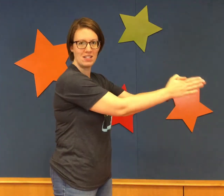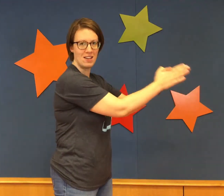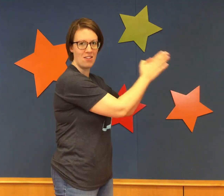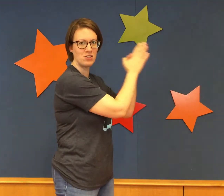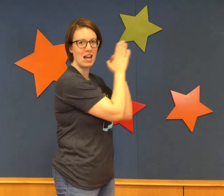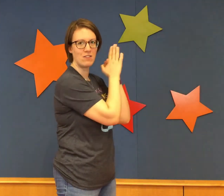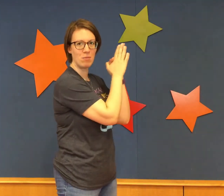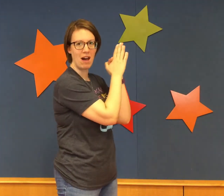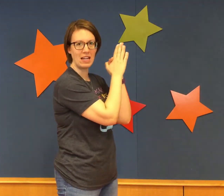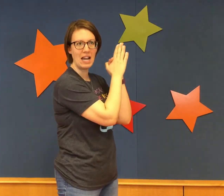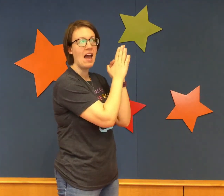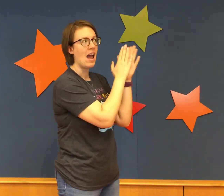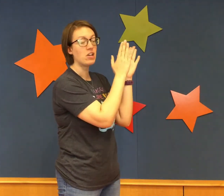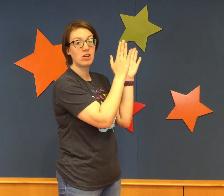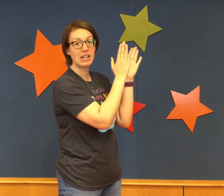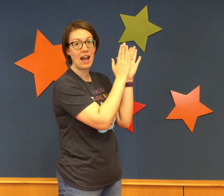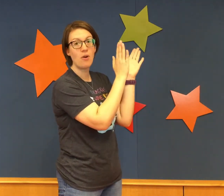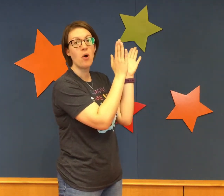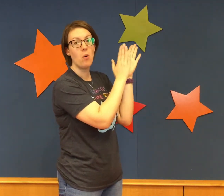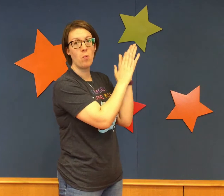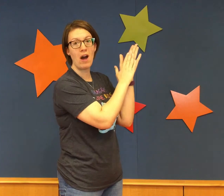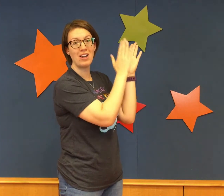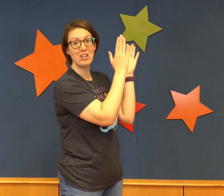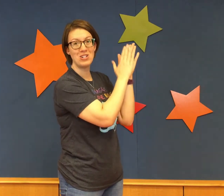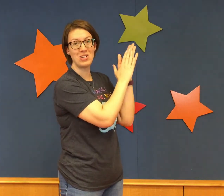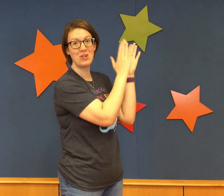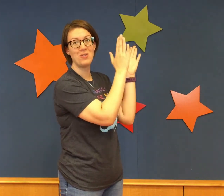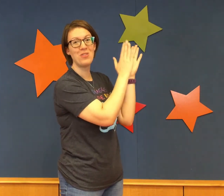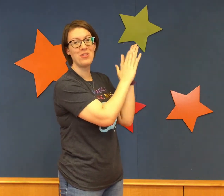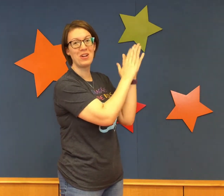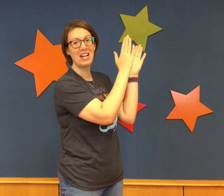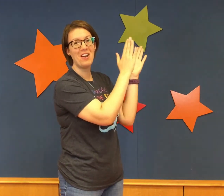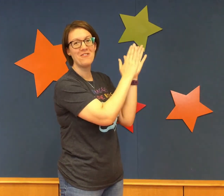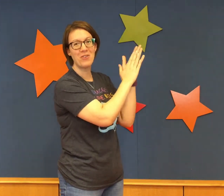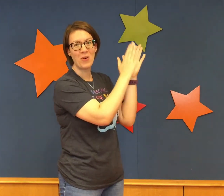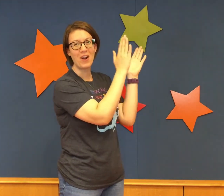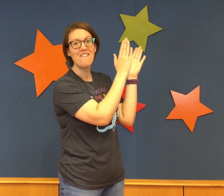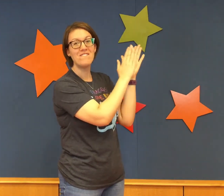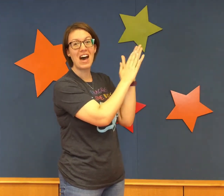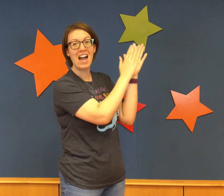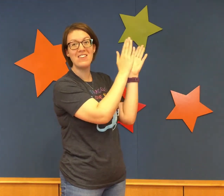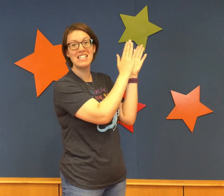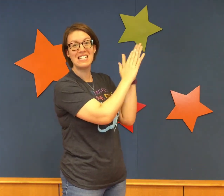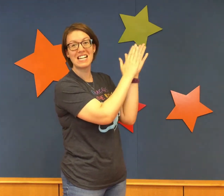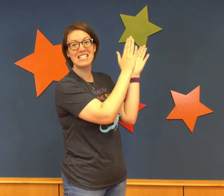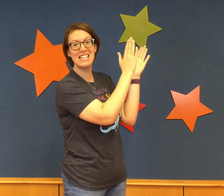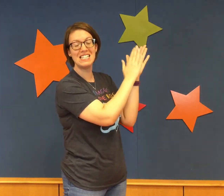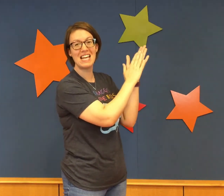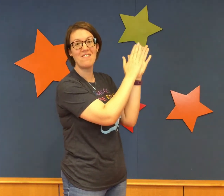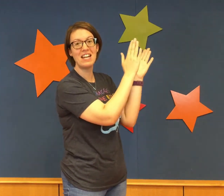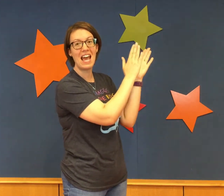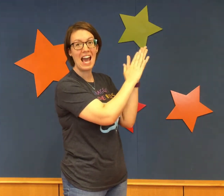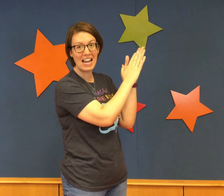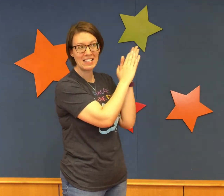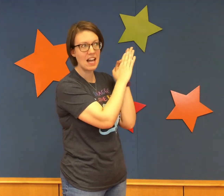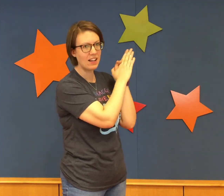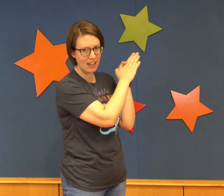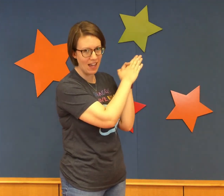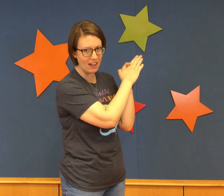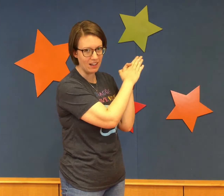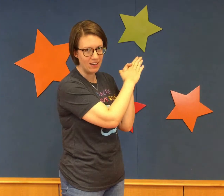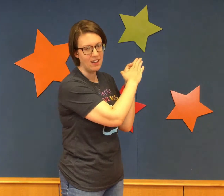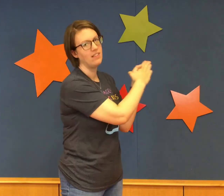all the way to the other side of your body and you're going to count 1, 2, 3, 4, 5, 6, 7,